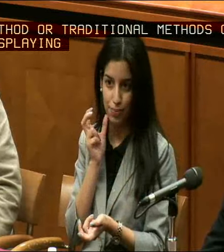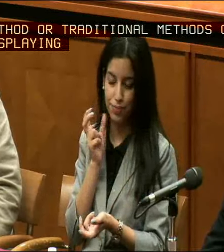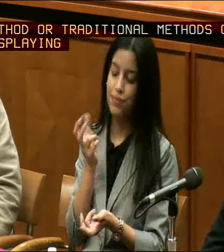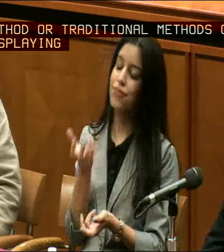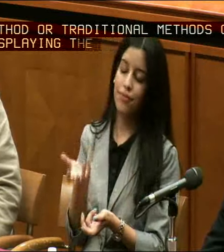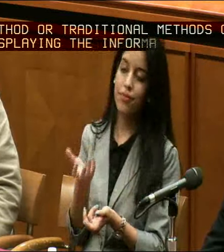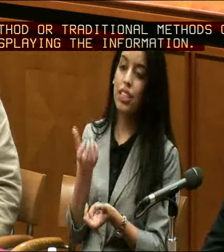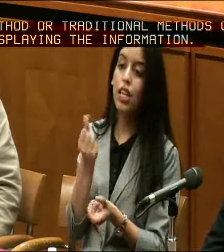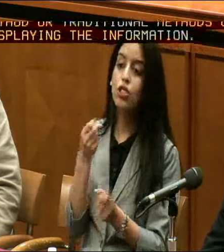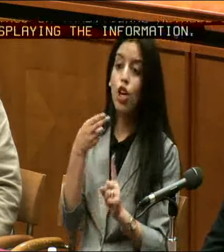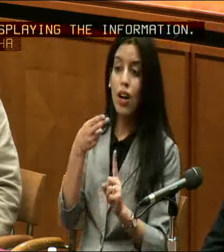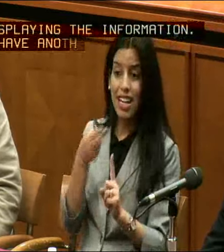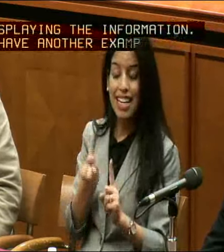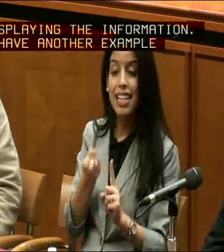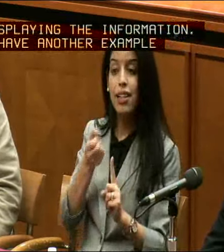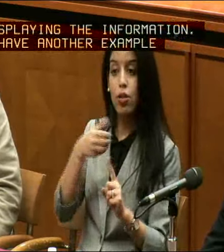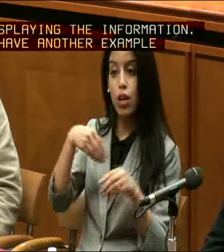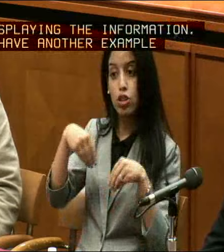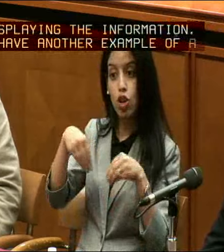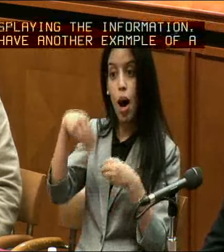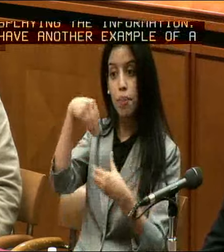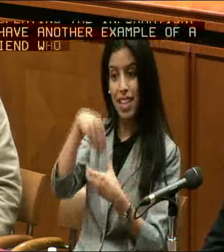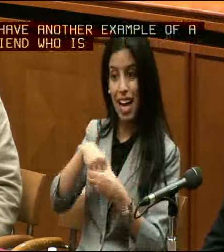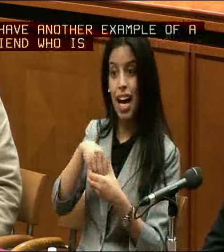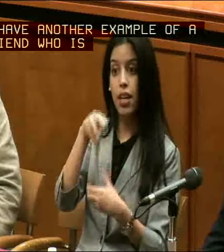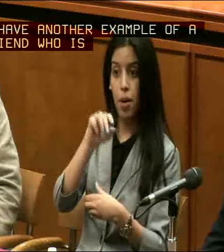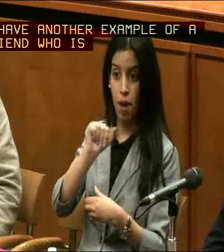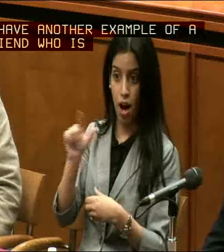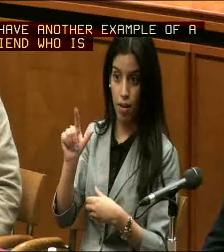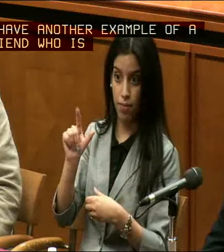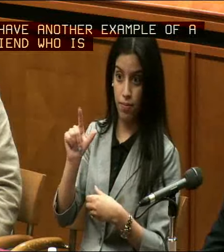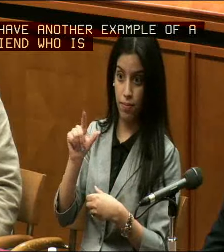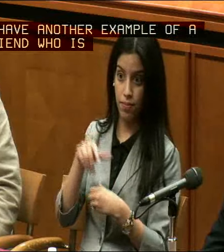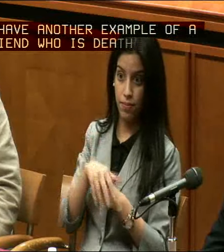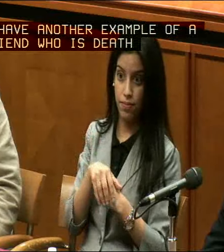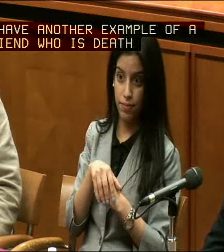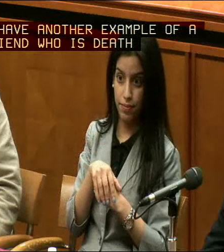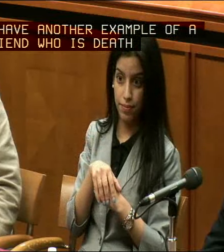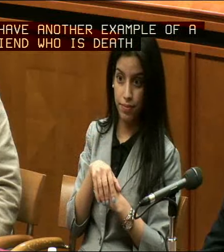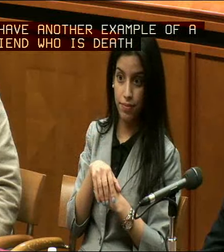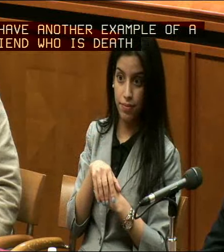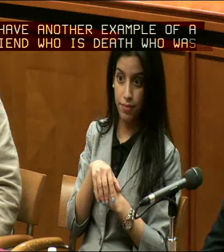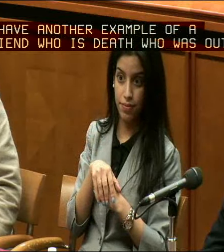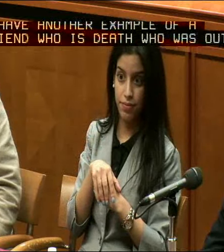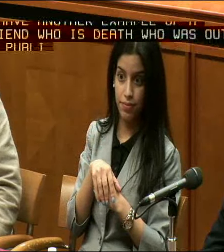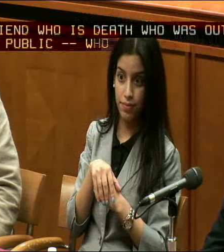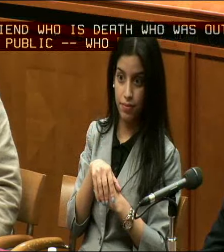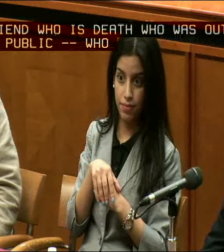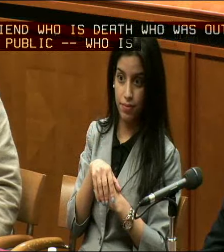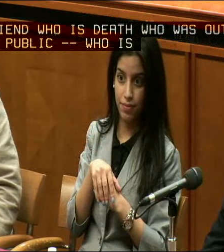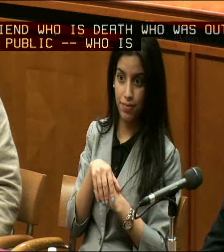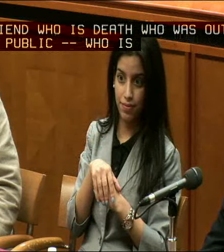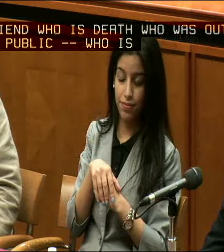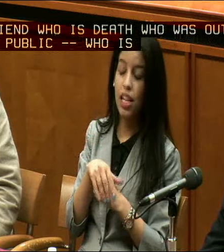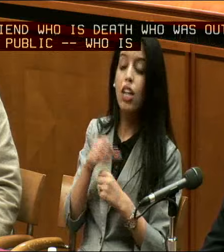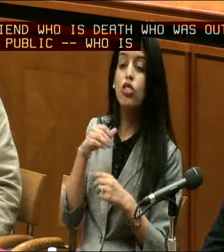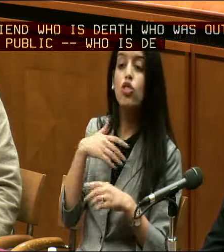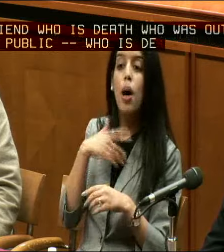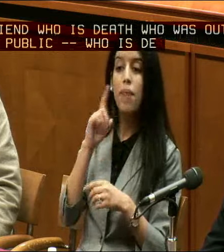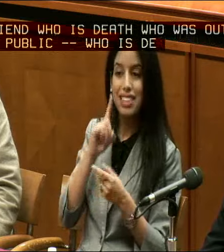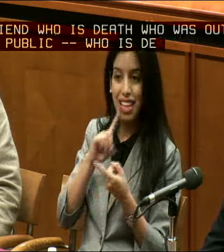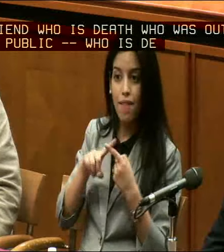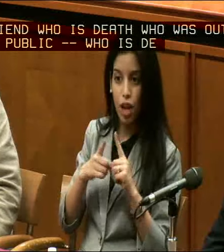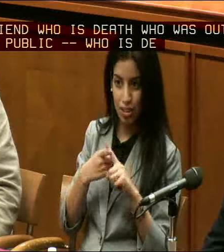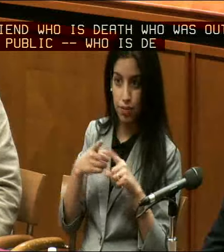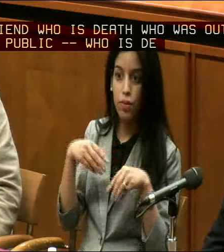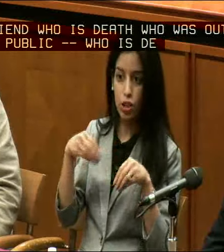And oftentimes when you're out in public, you rely heavily on PA systems or on audible information in the environment where you are. So my friend happened to be in